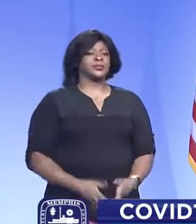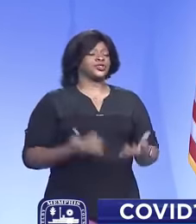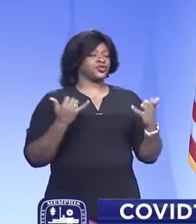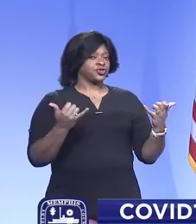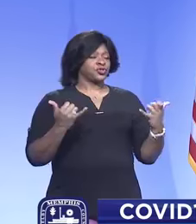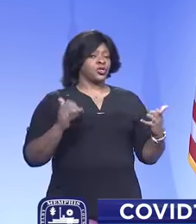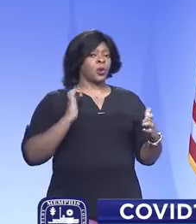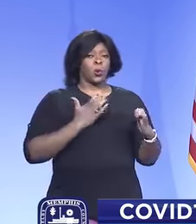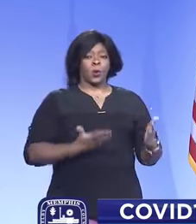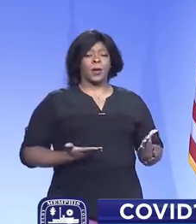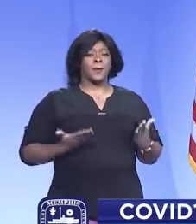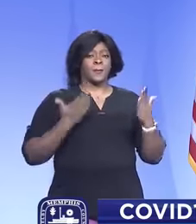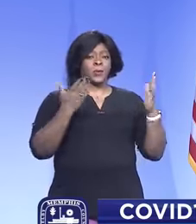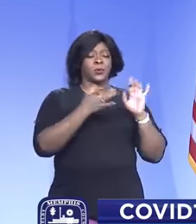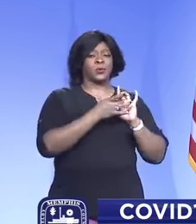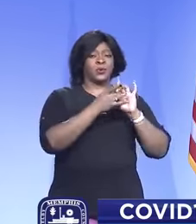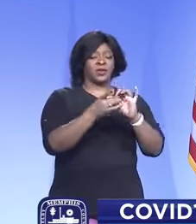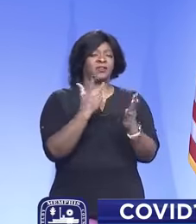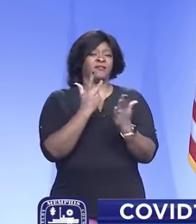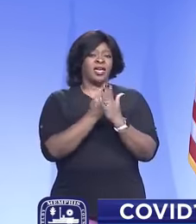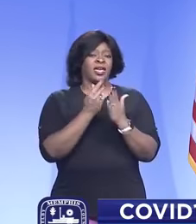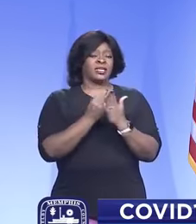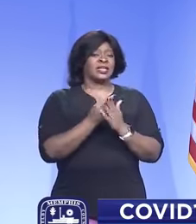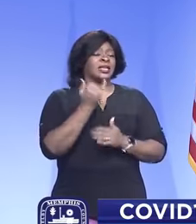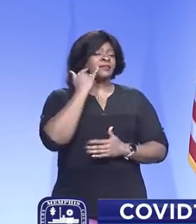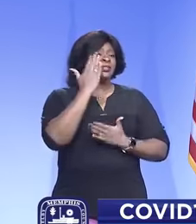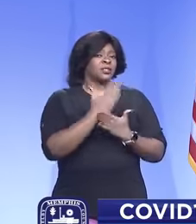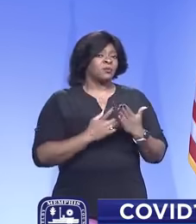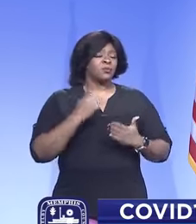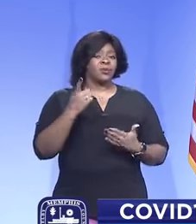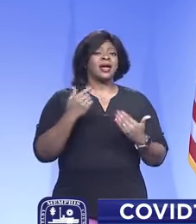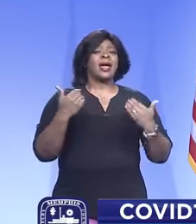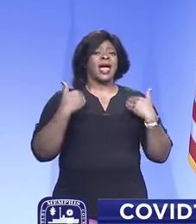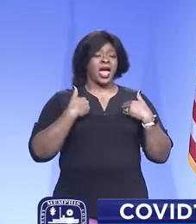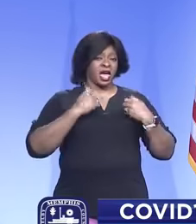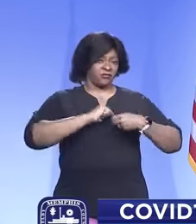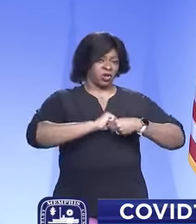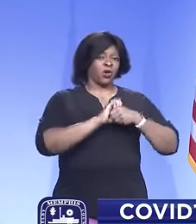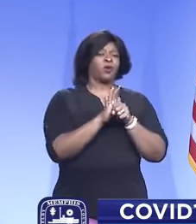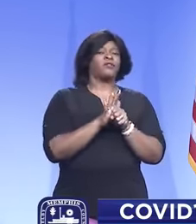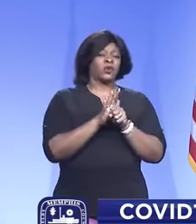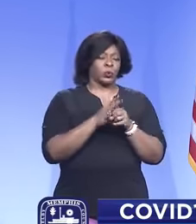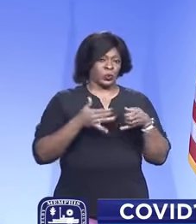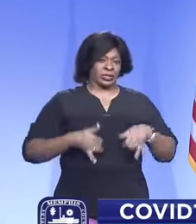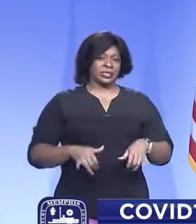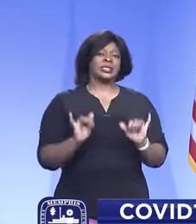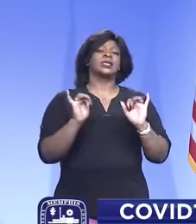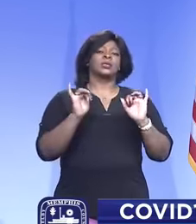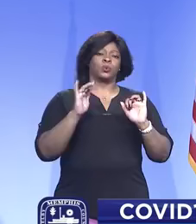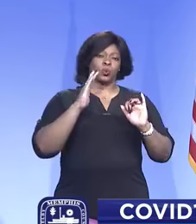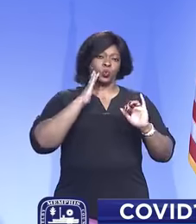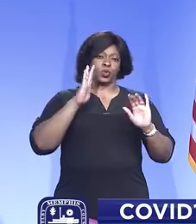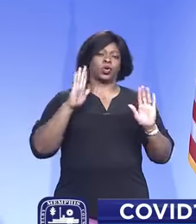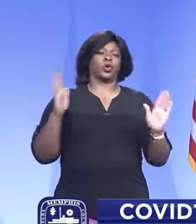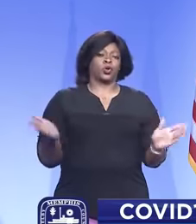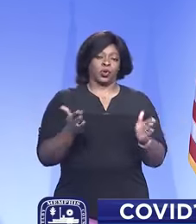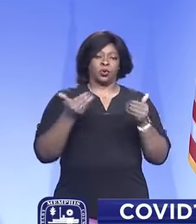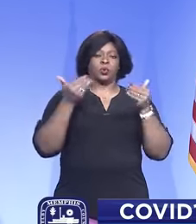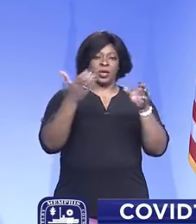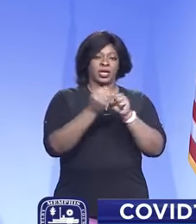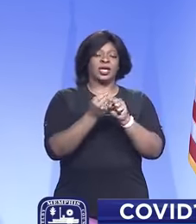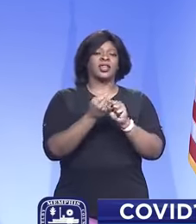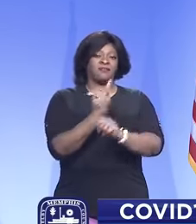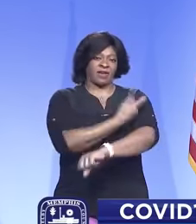our recommendations relates to vaccines is that if someone have had COVID, we still would encourage them to get the